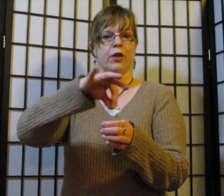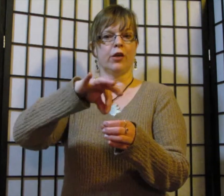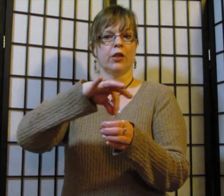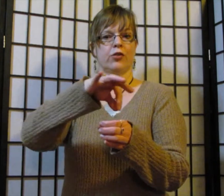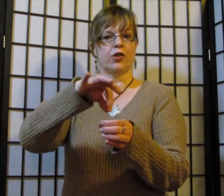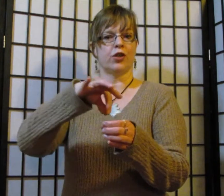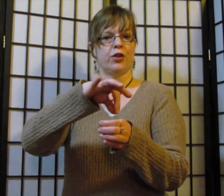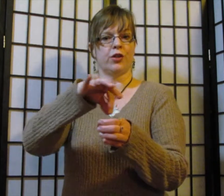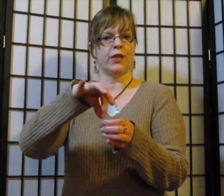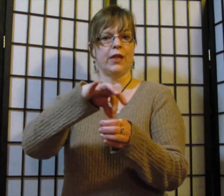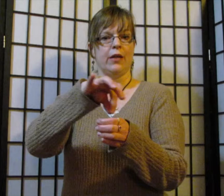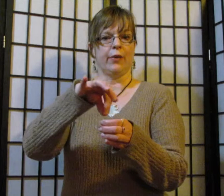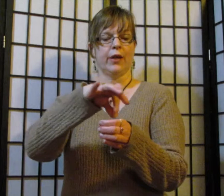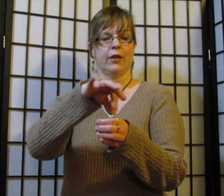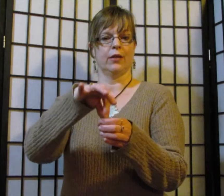going to stir your tea with.